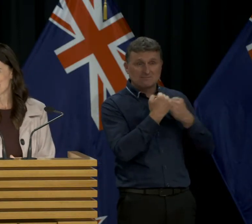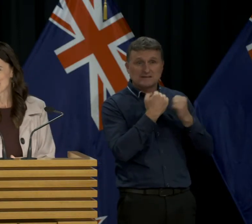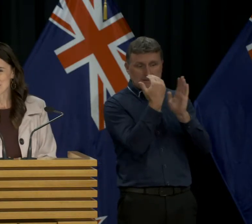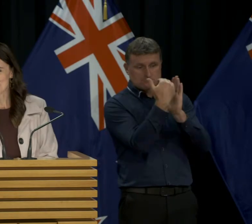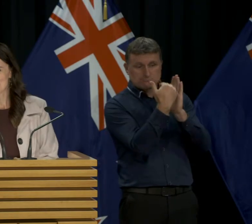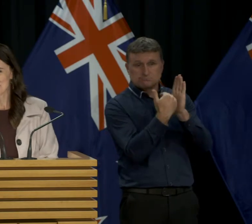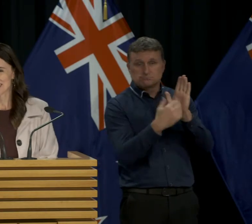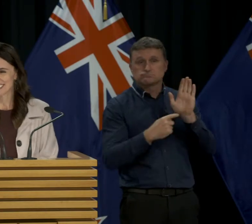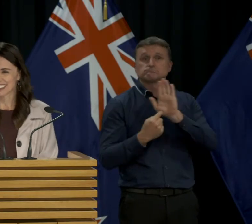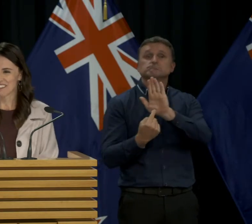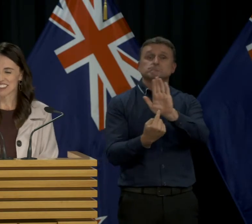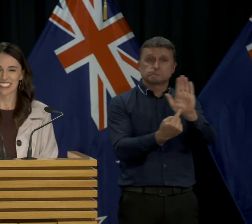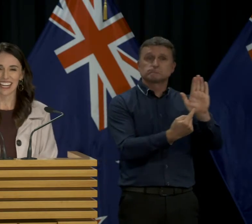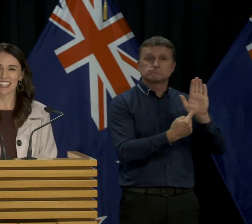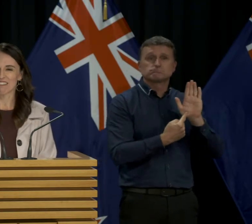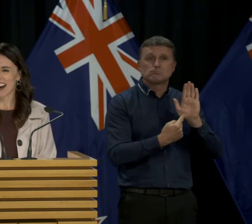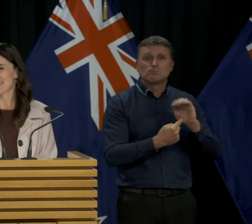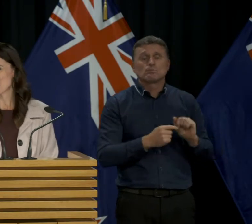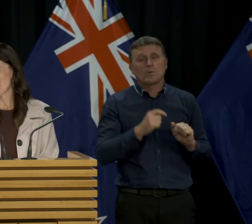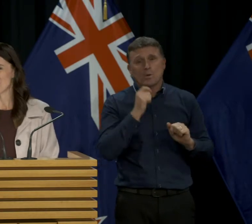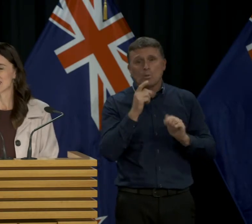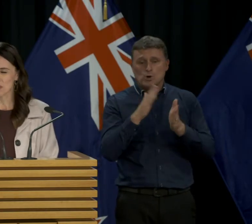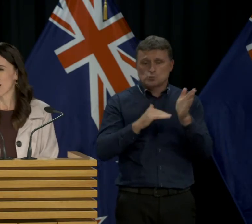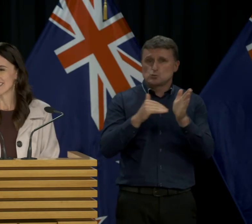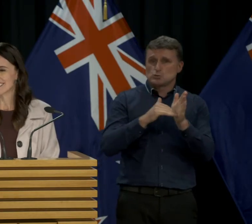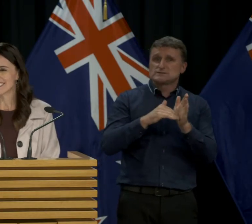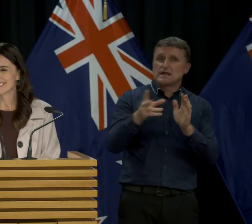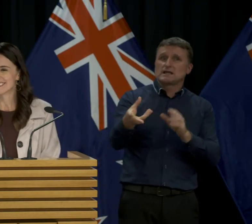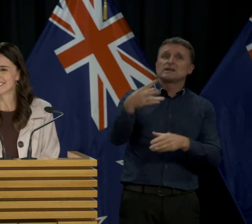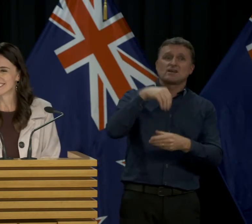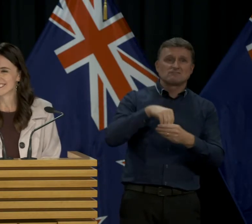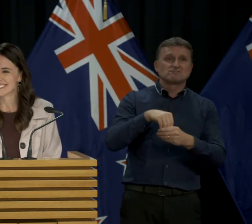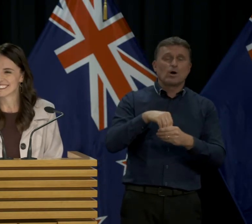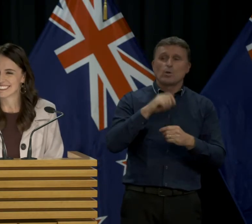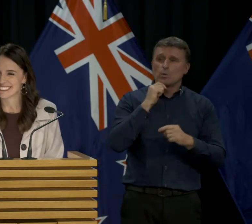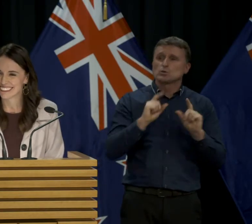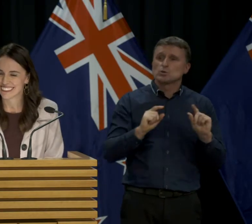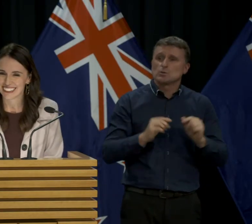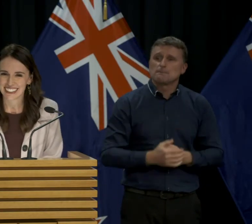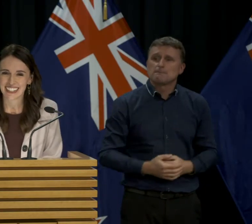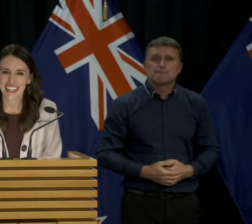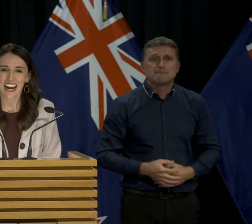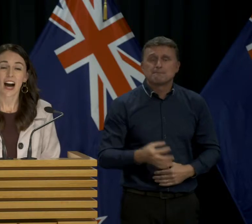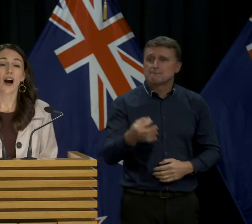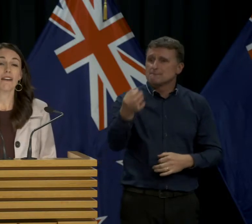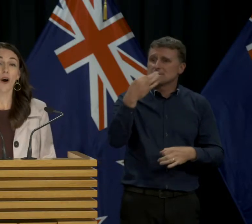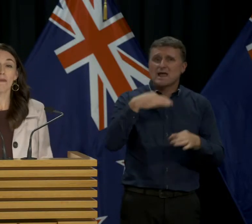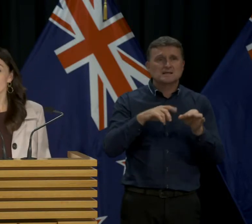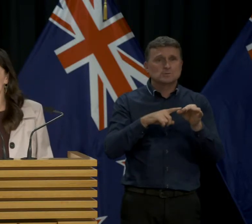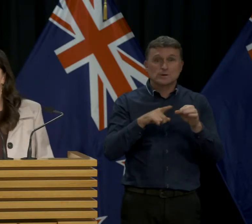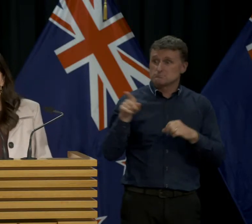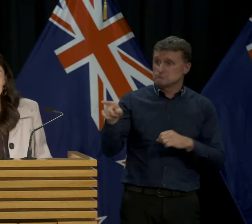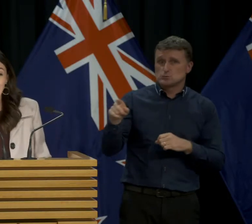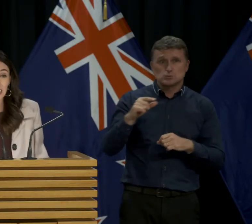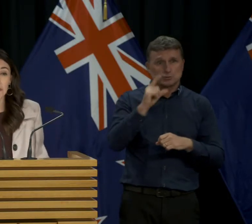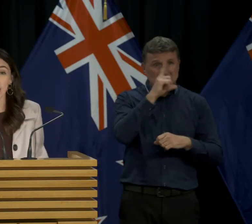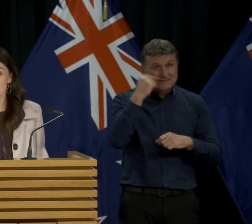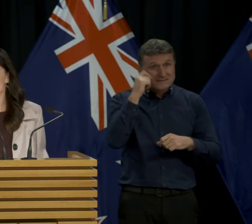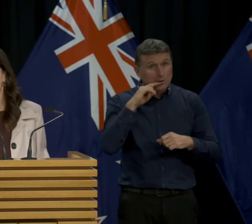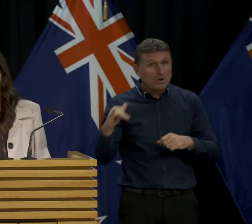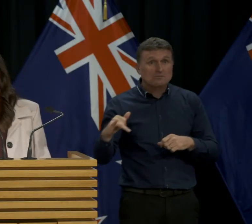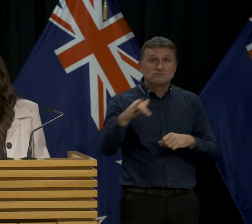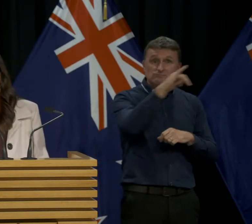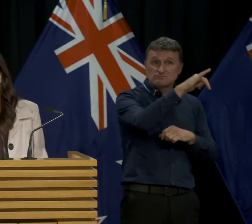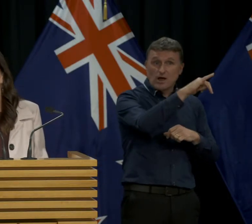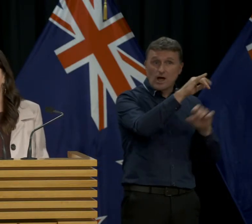to showcase the best of New Zealand in that visit in a rather shameless way. Plans for you to go over What do there? you mean? I'm at this stage, my